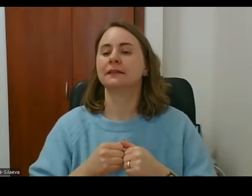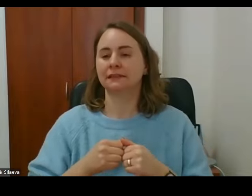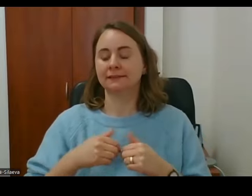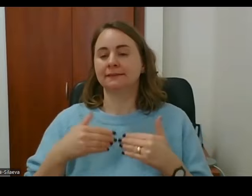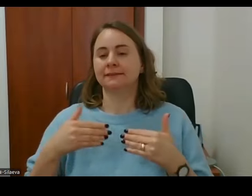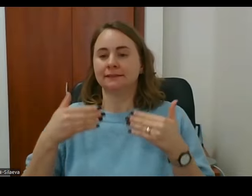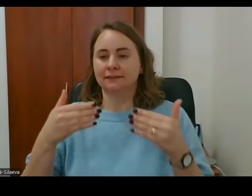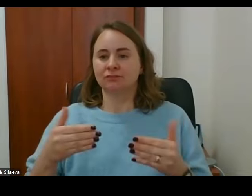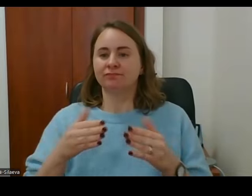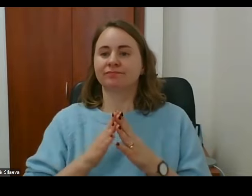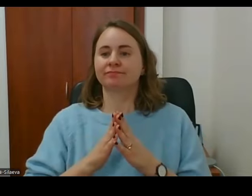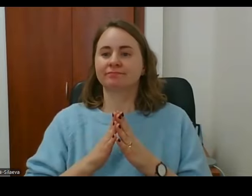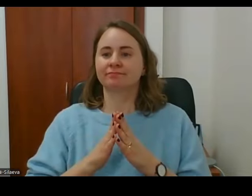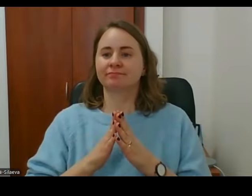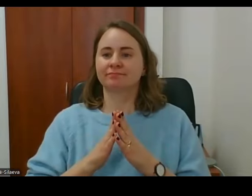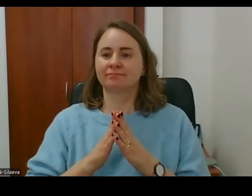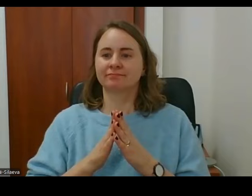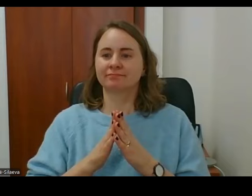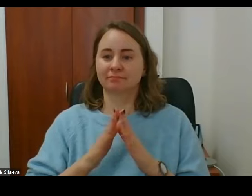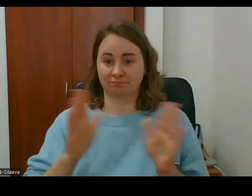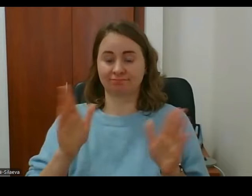Mhm.